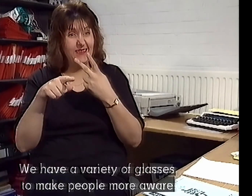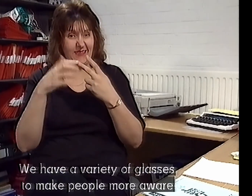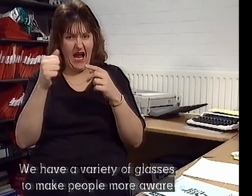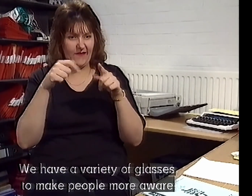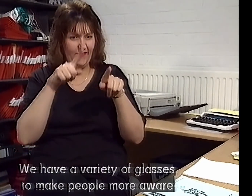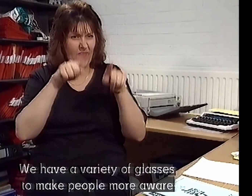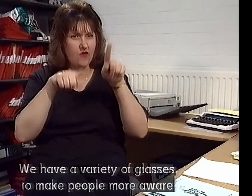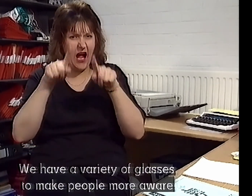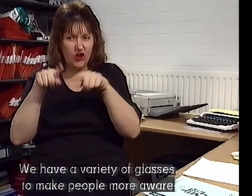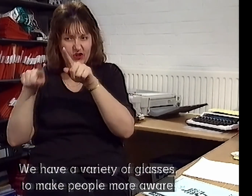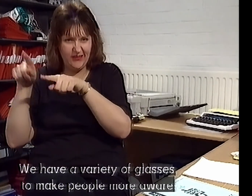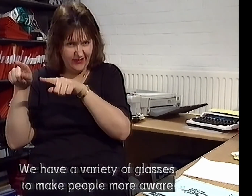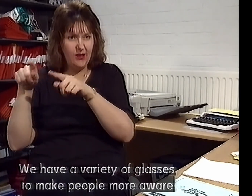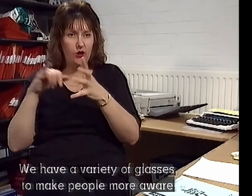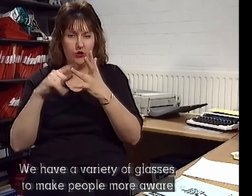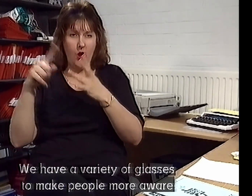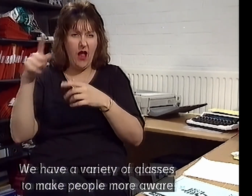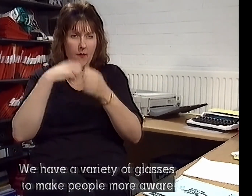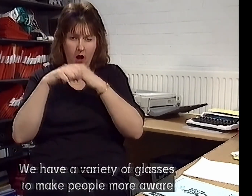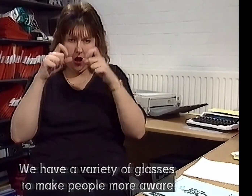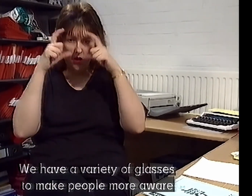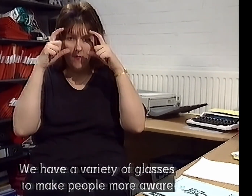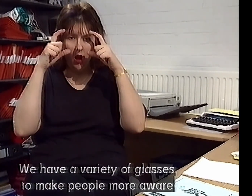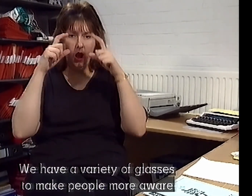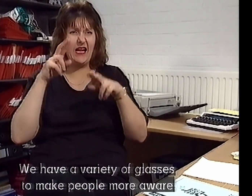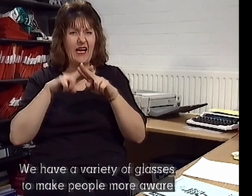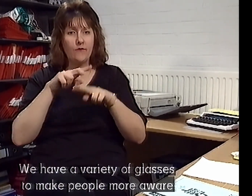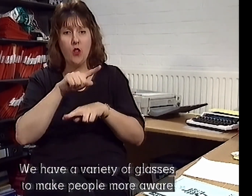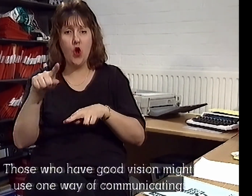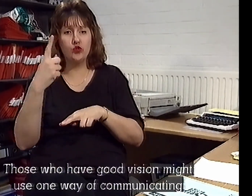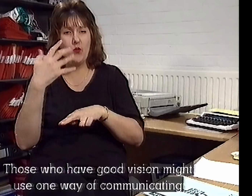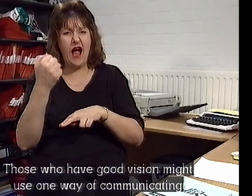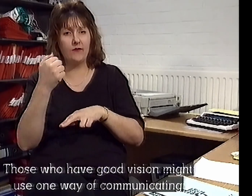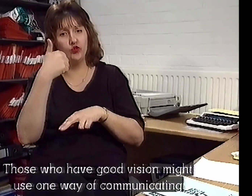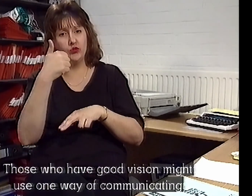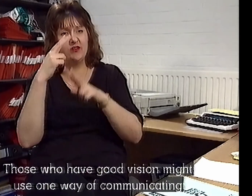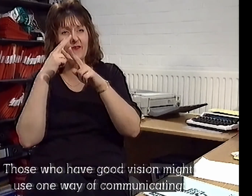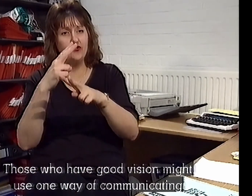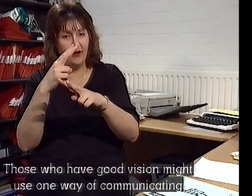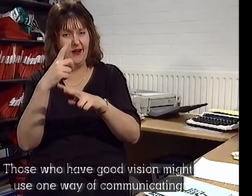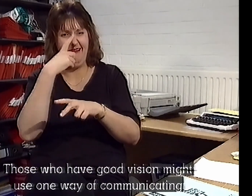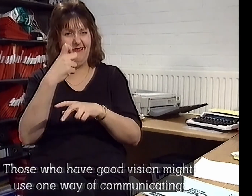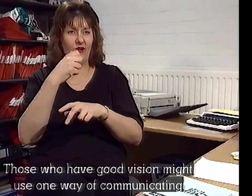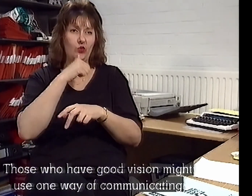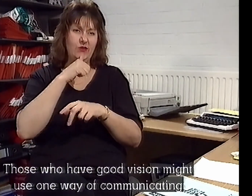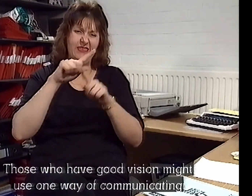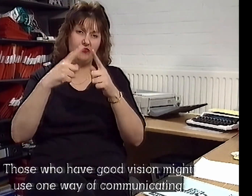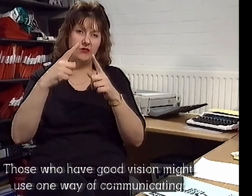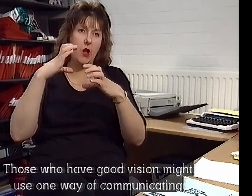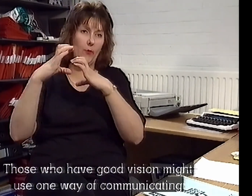We have a variety of glasses to make people more aware. Those who have quite good vision might use one way of